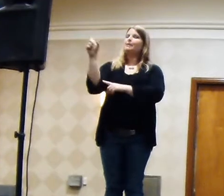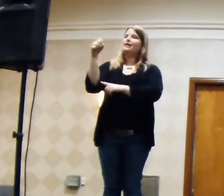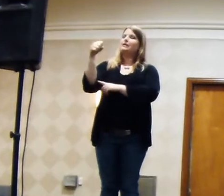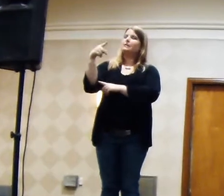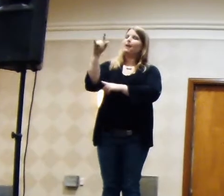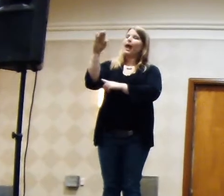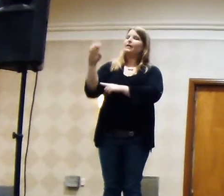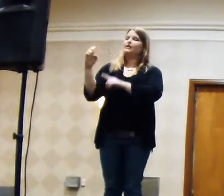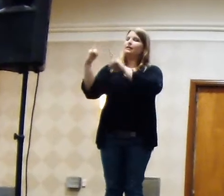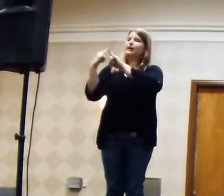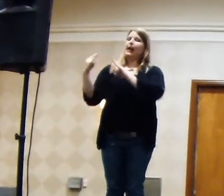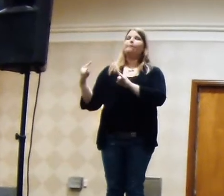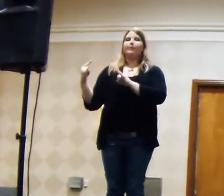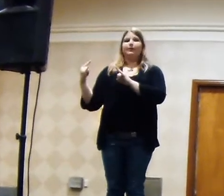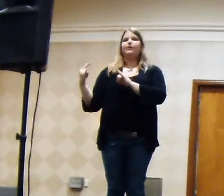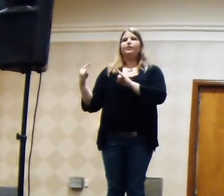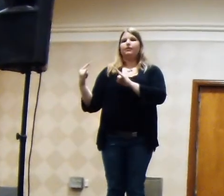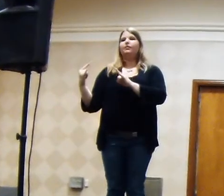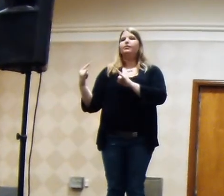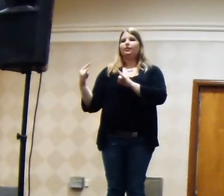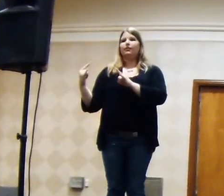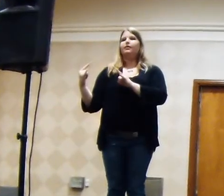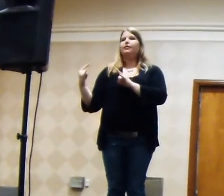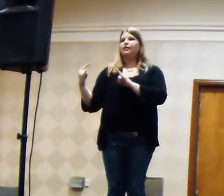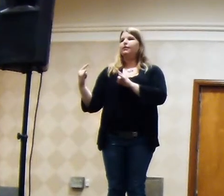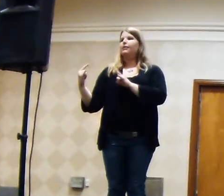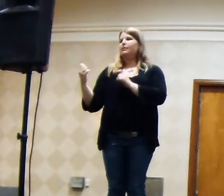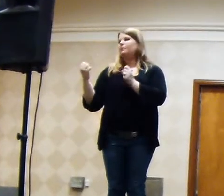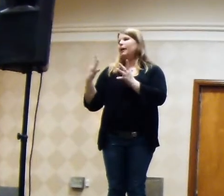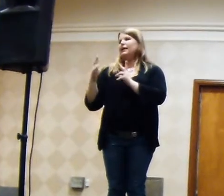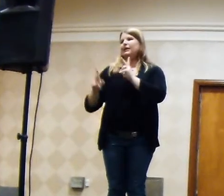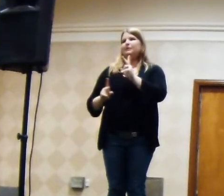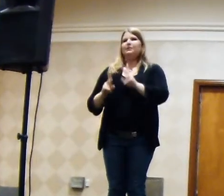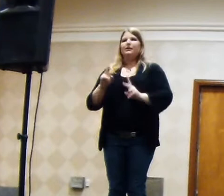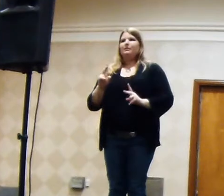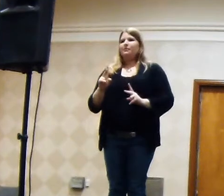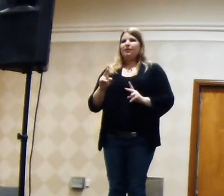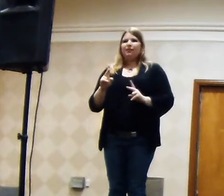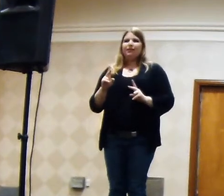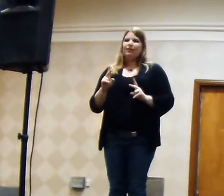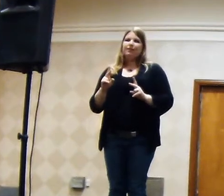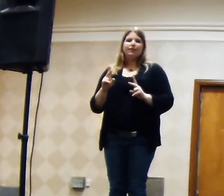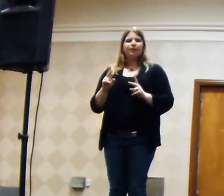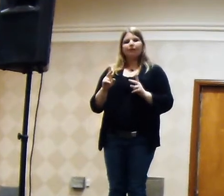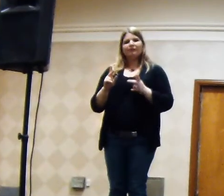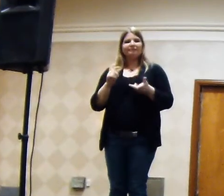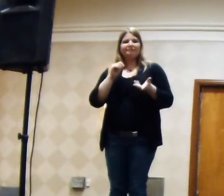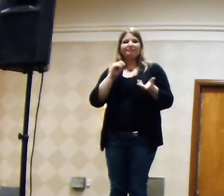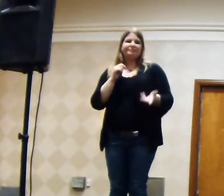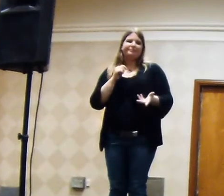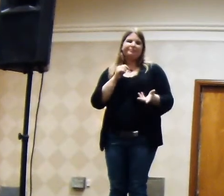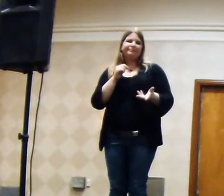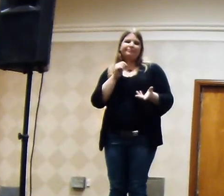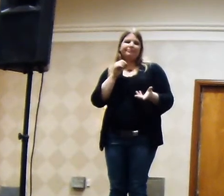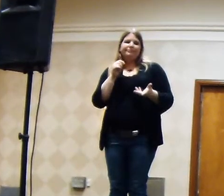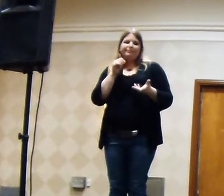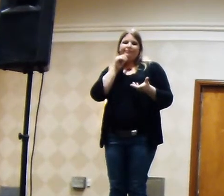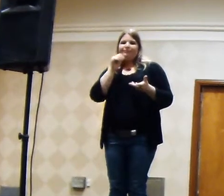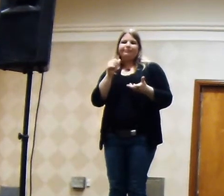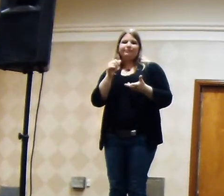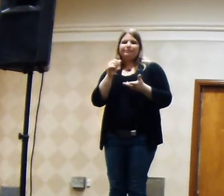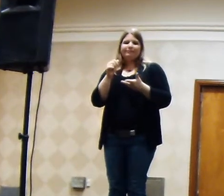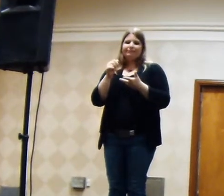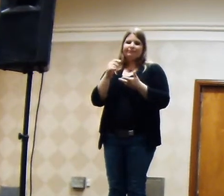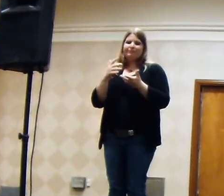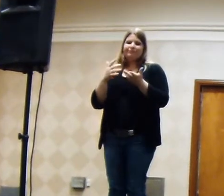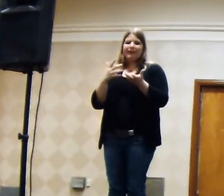movie because it doesn't seem to get a lot of love as part of that 30th anniversary glow, even though, I don't know, I have a warm spot